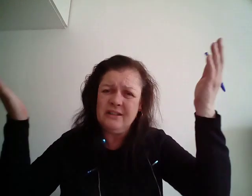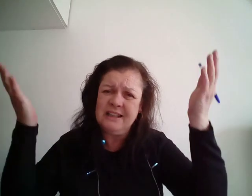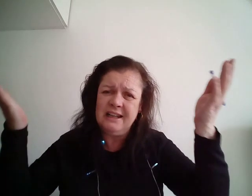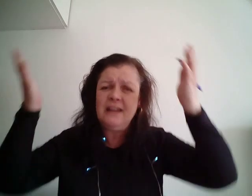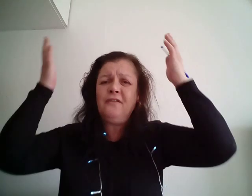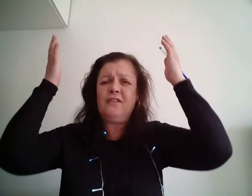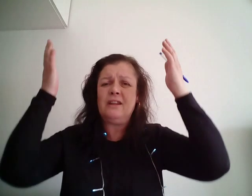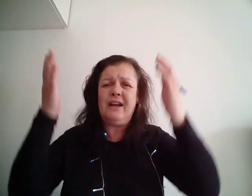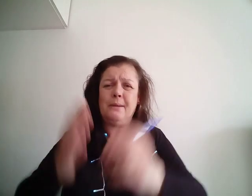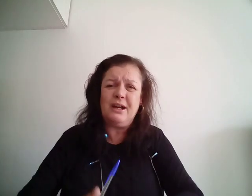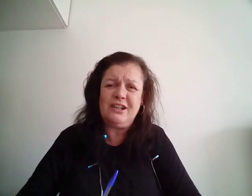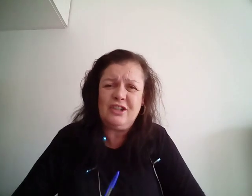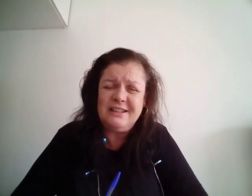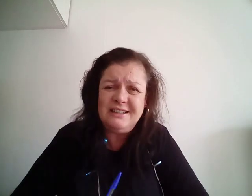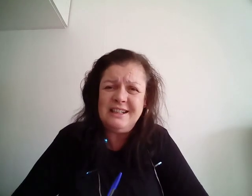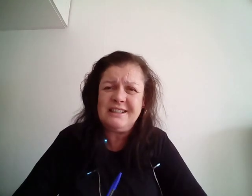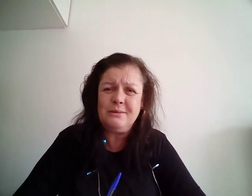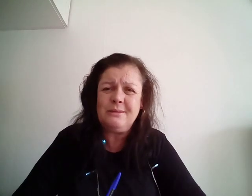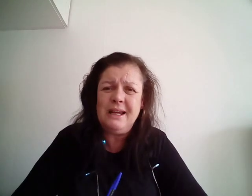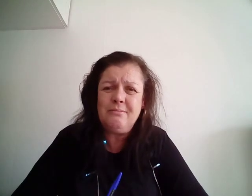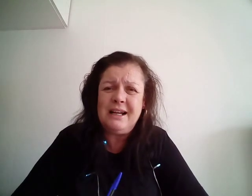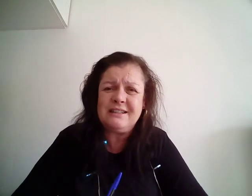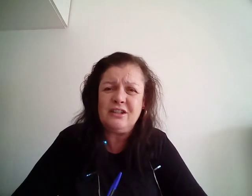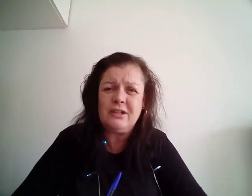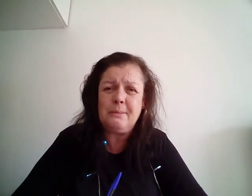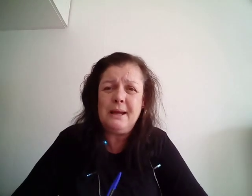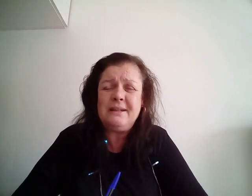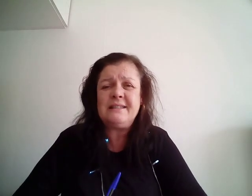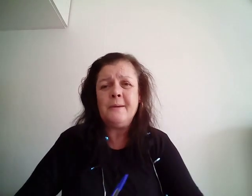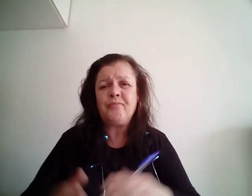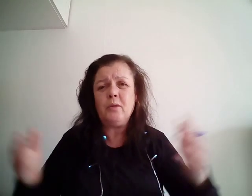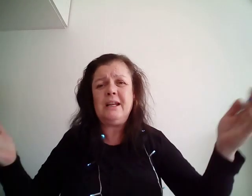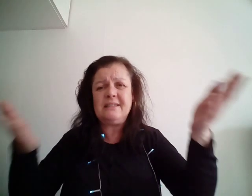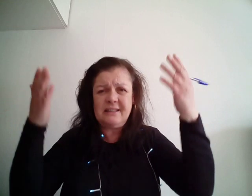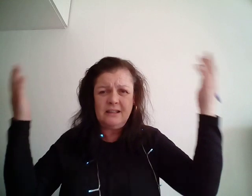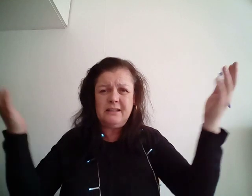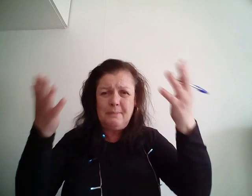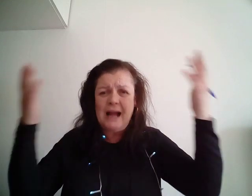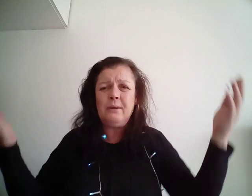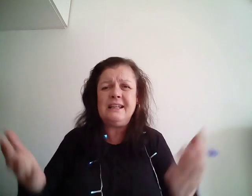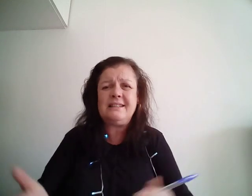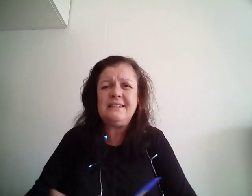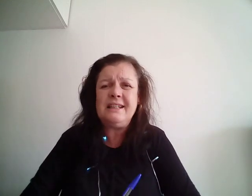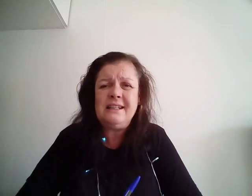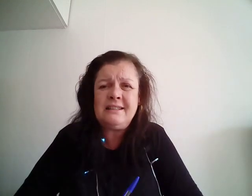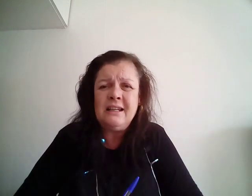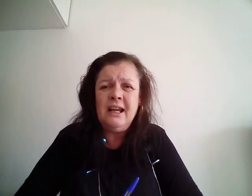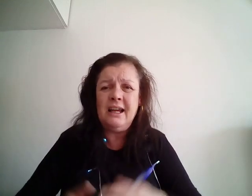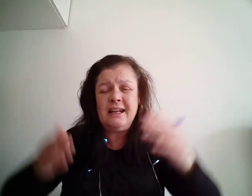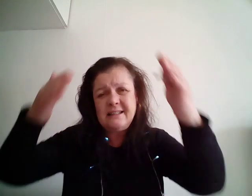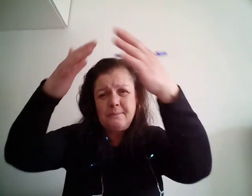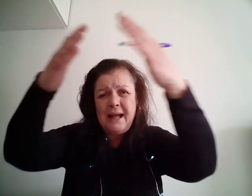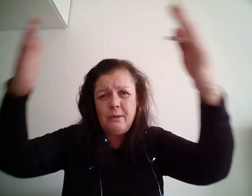to lift the vibration, do you see what I mean, my delicious little babies? Well, that's the power, isn't it? And that's the power